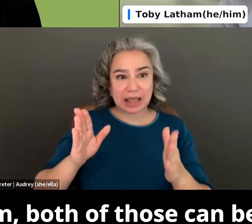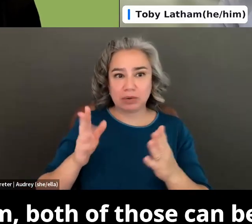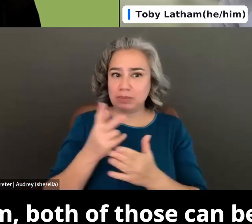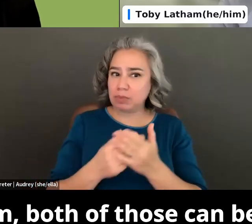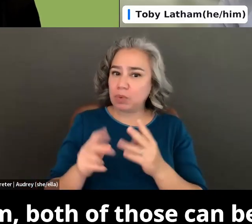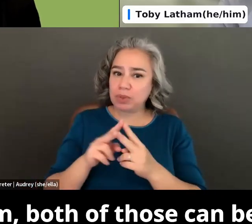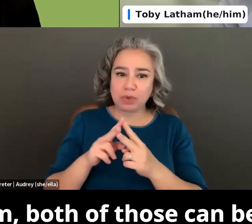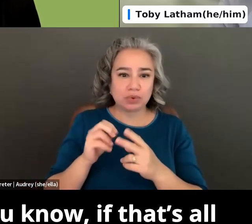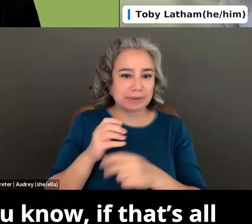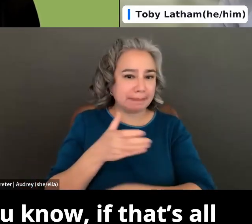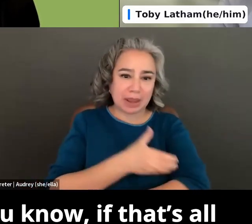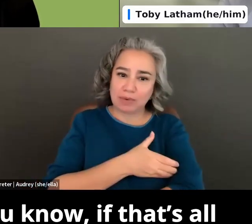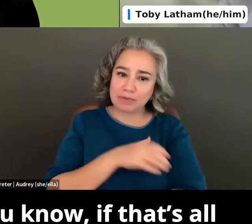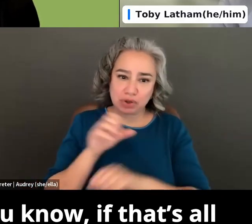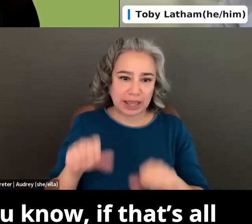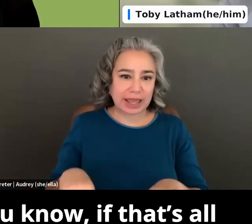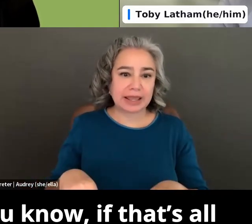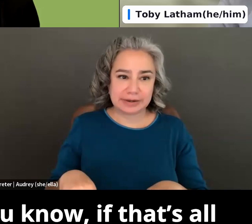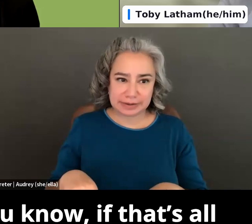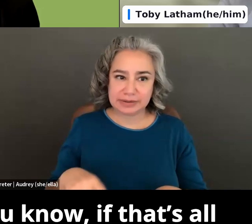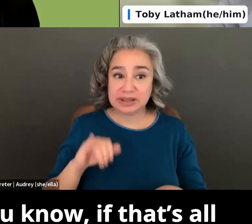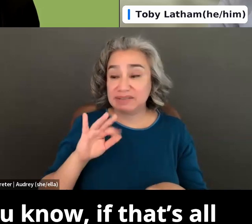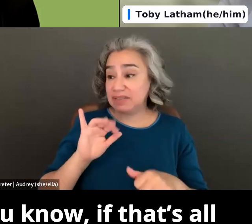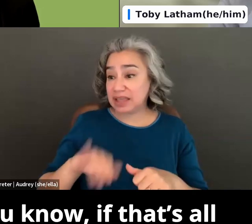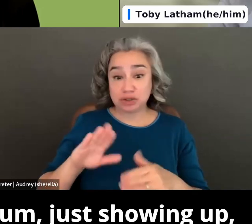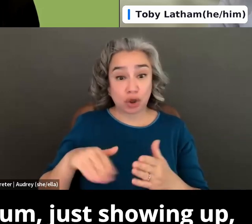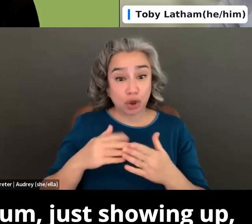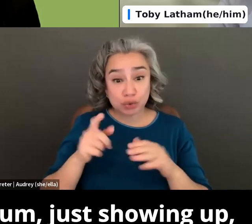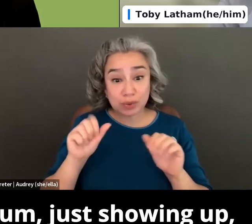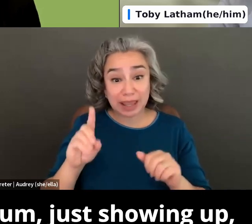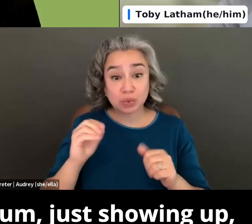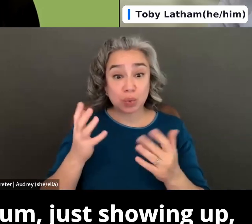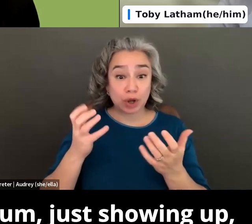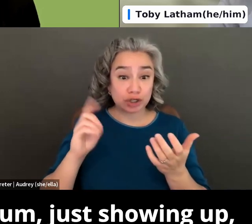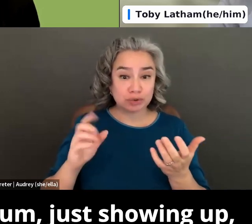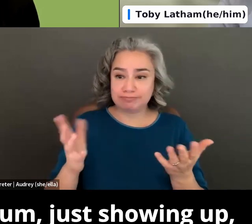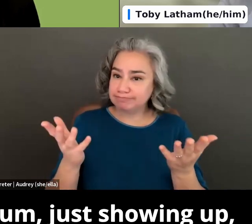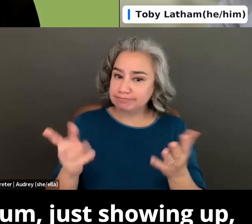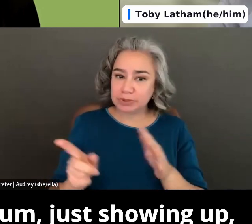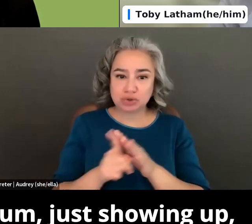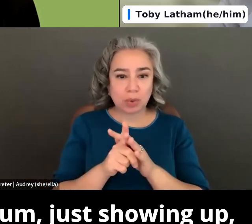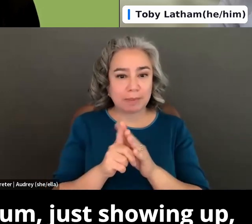be very powerful if that's all you can do or want to do. Just showing up,